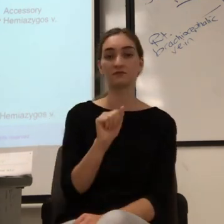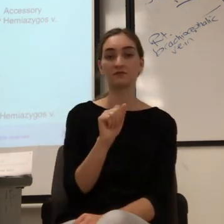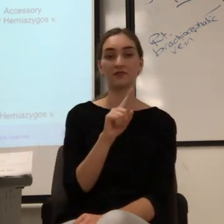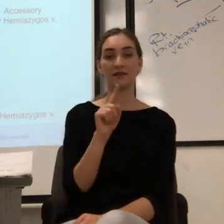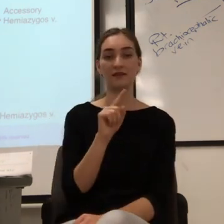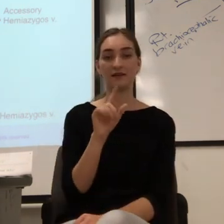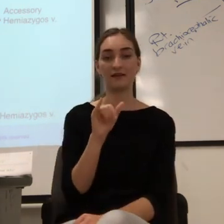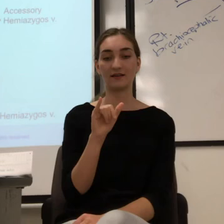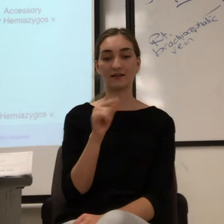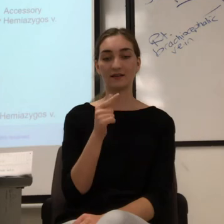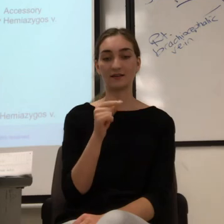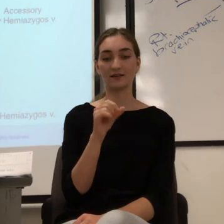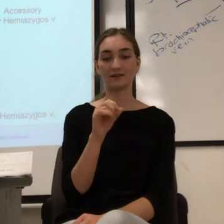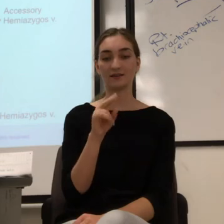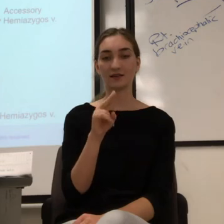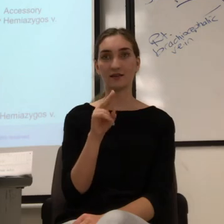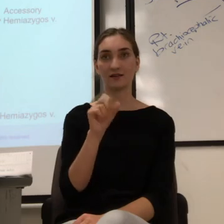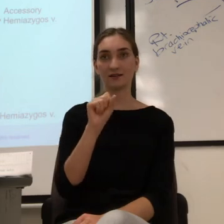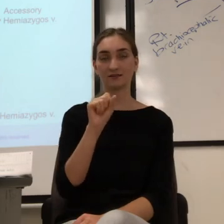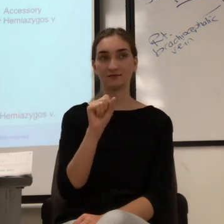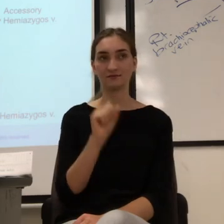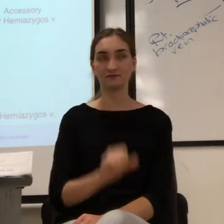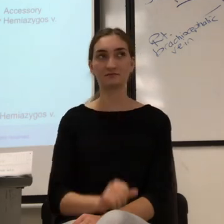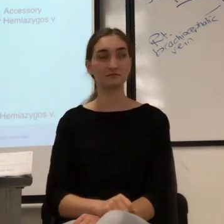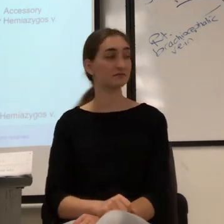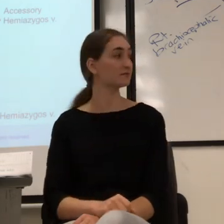I think it's just OS, azygos.